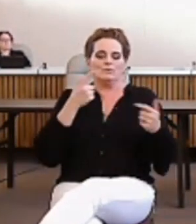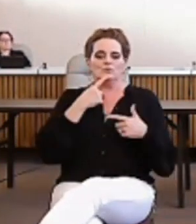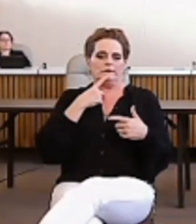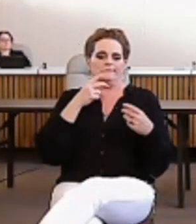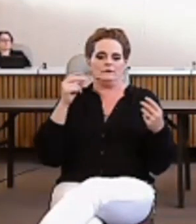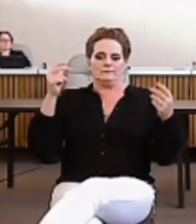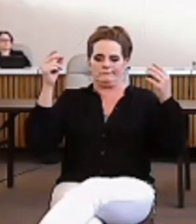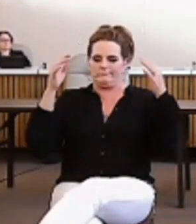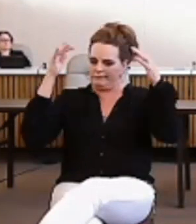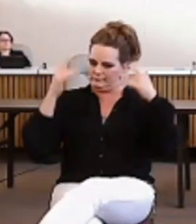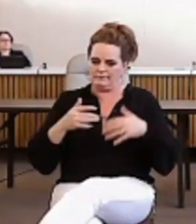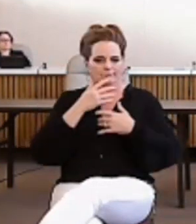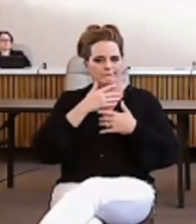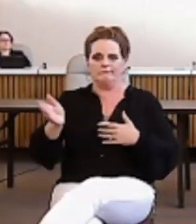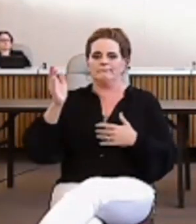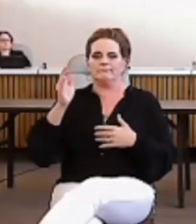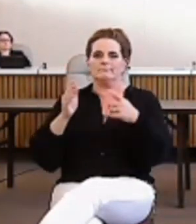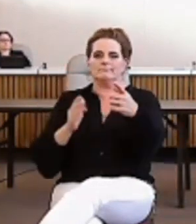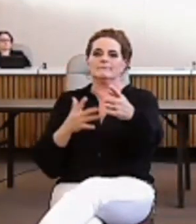get the subcategories. yes, sir. Okay.